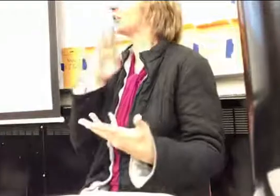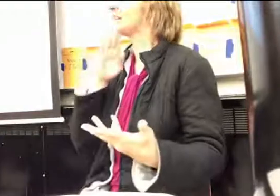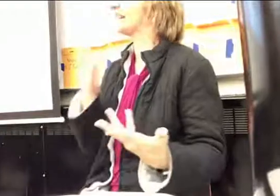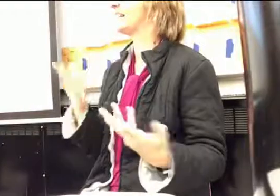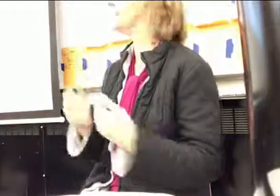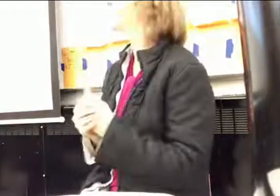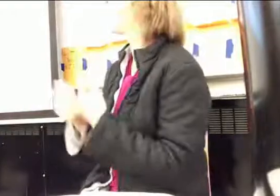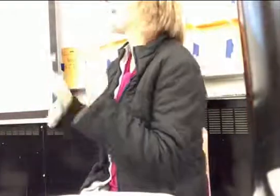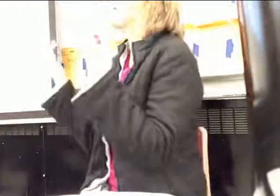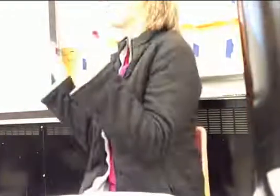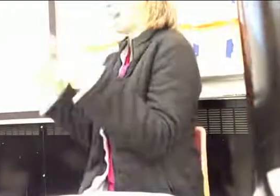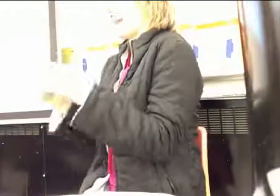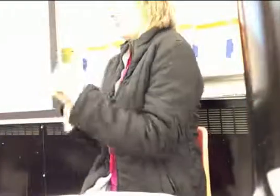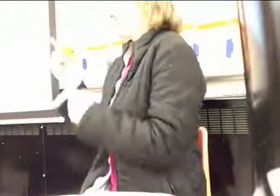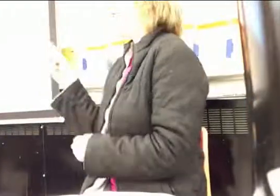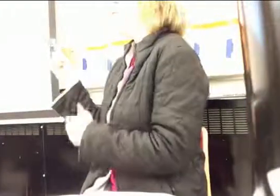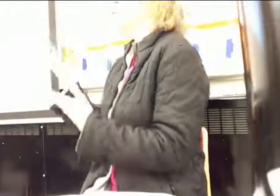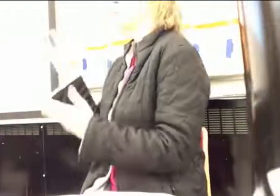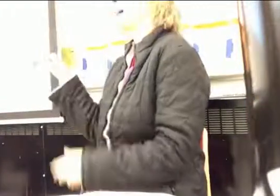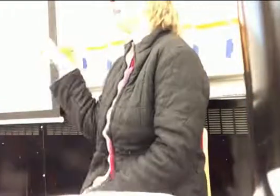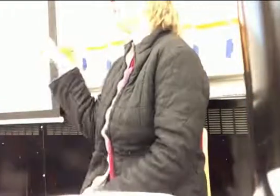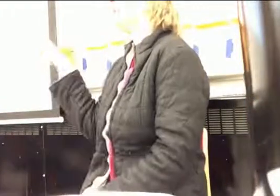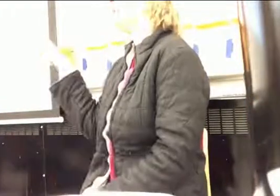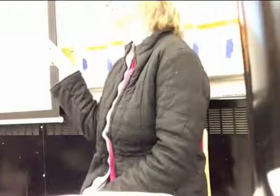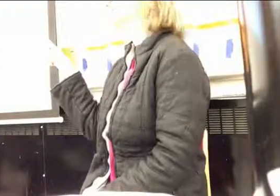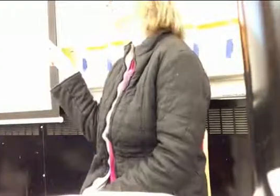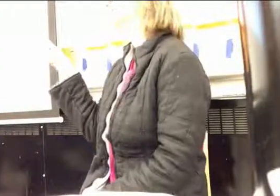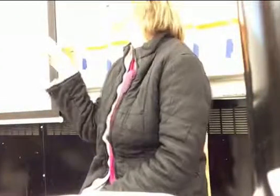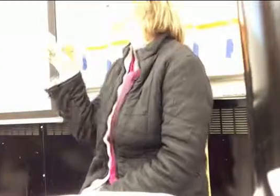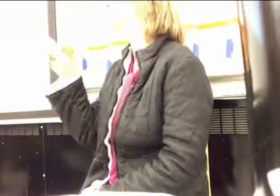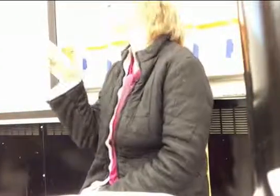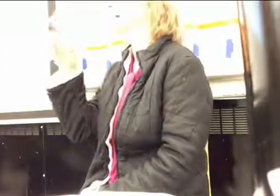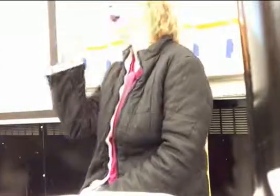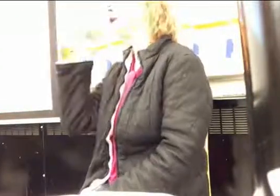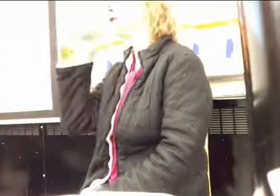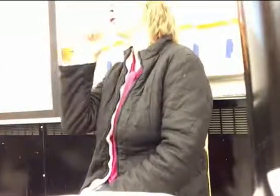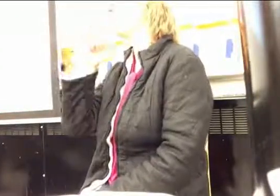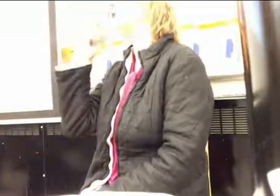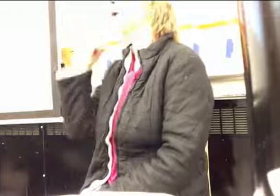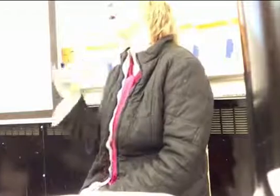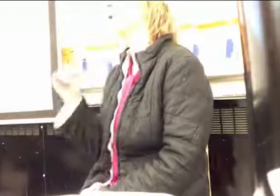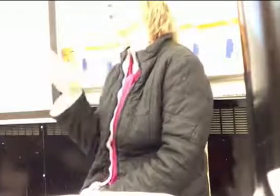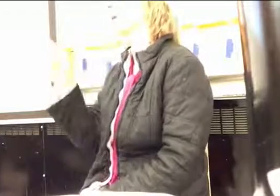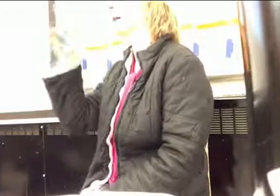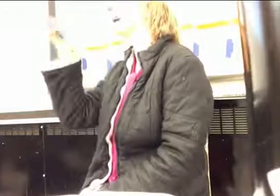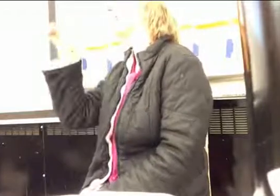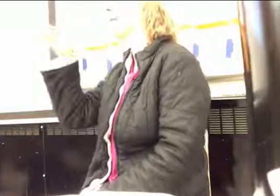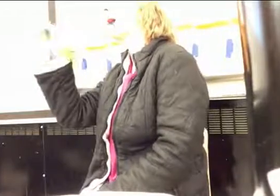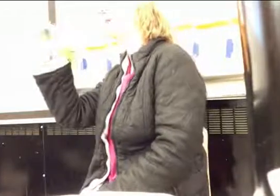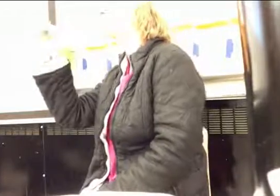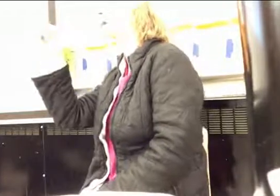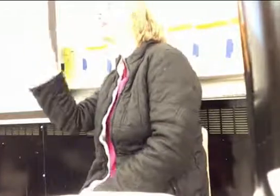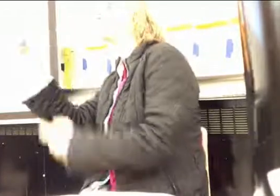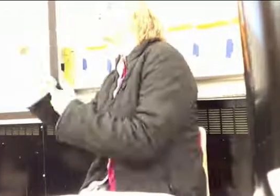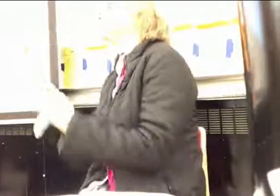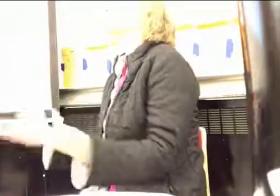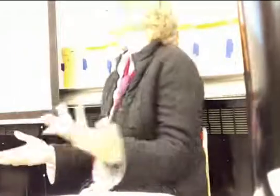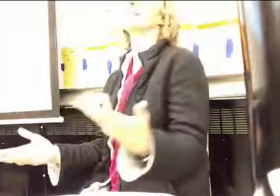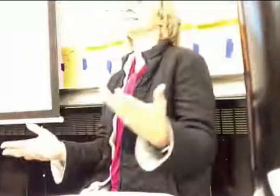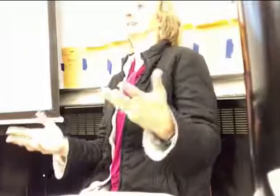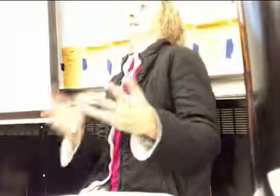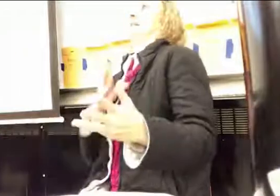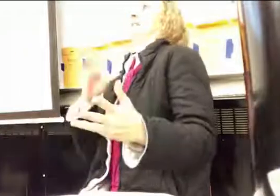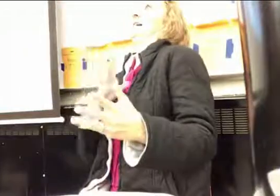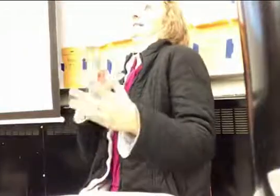that happens with this item. What item is this? Okay, well, all of our fancy geologists over here. Okay,